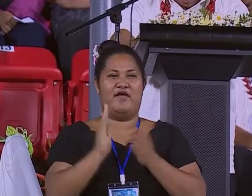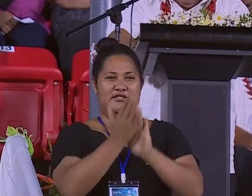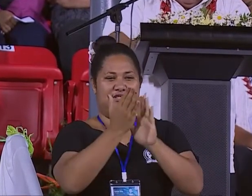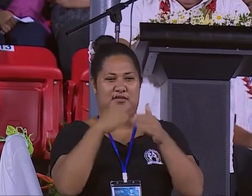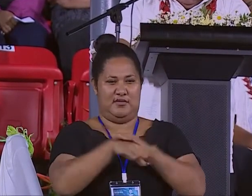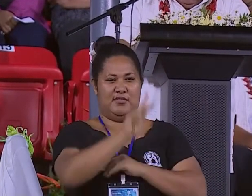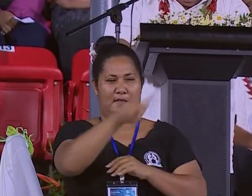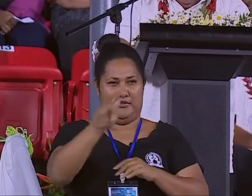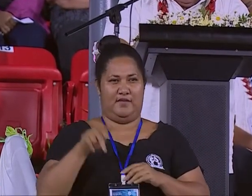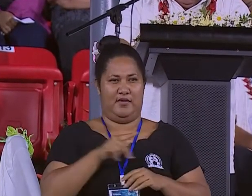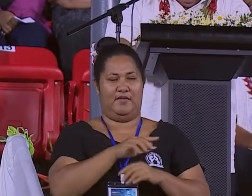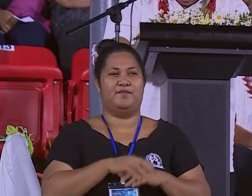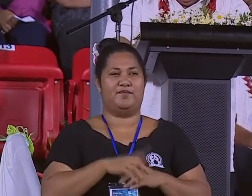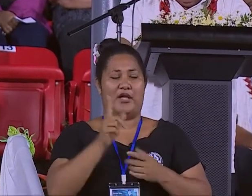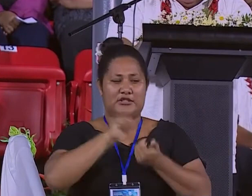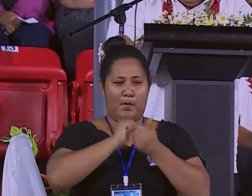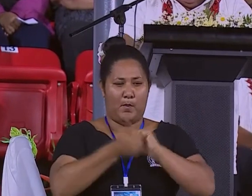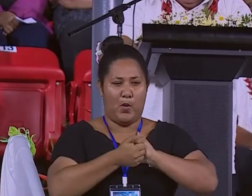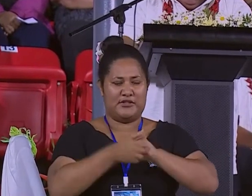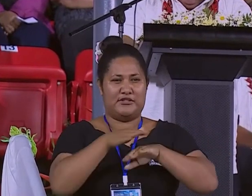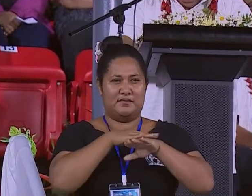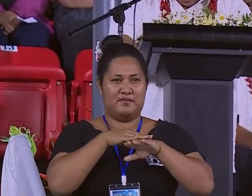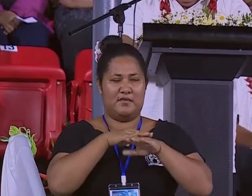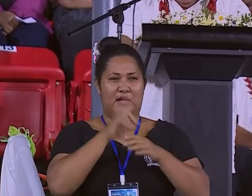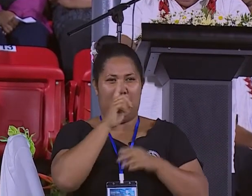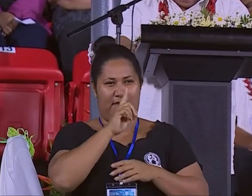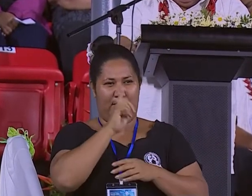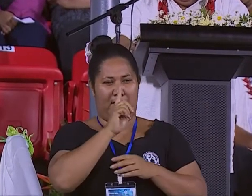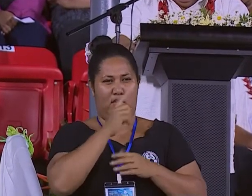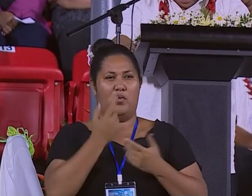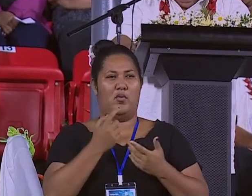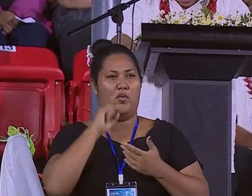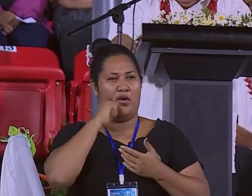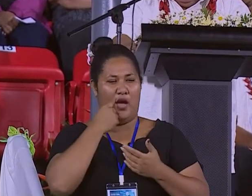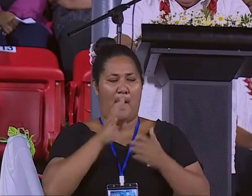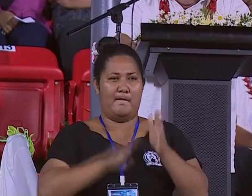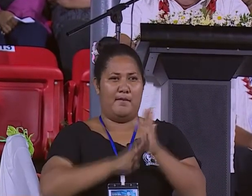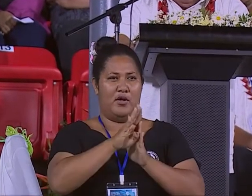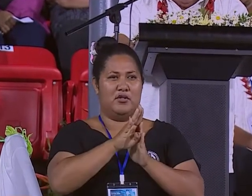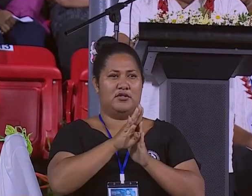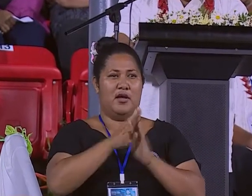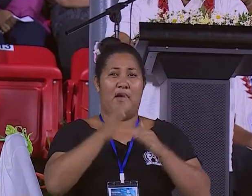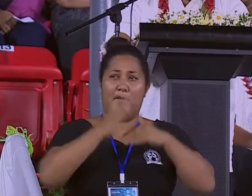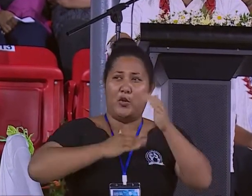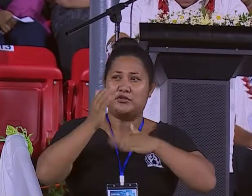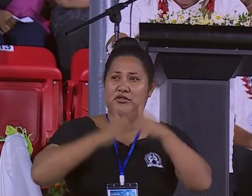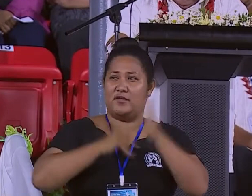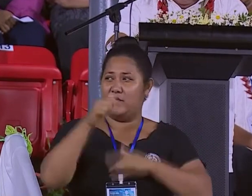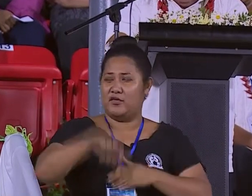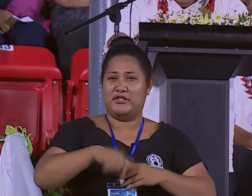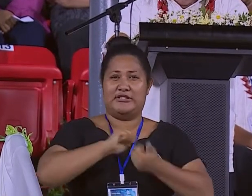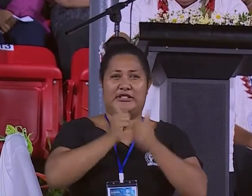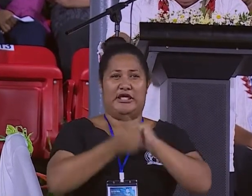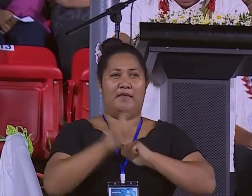region. The sporting facilities that we have built for these games